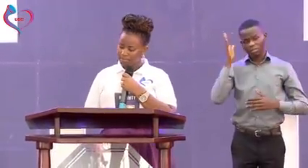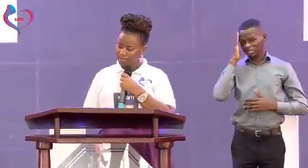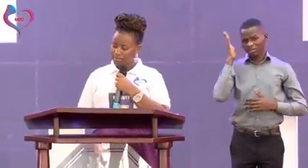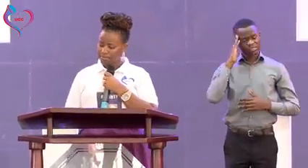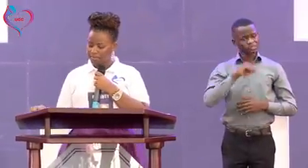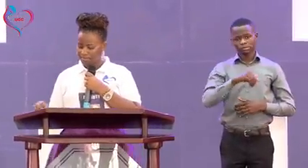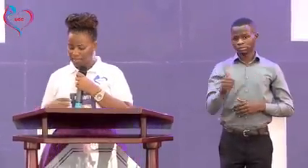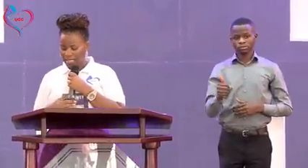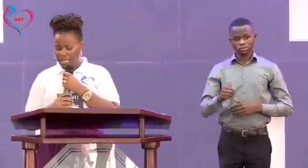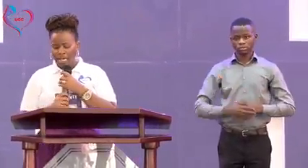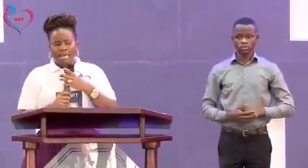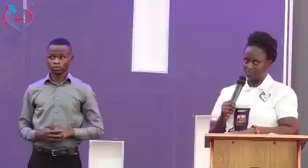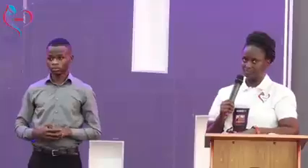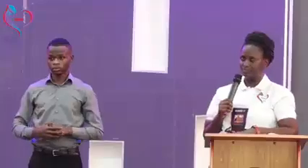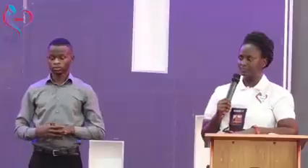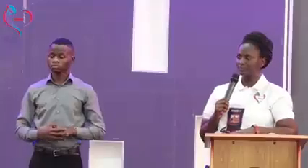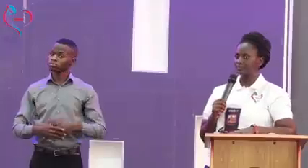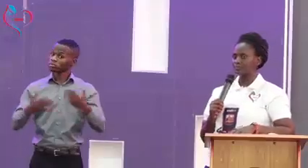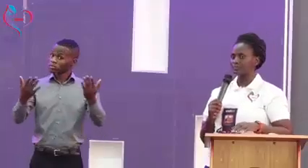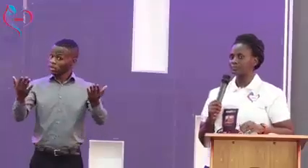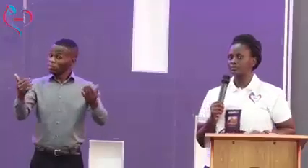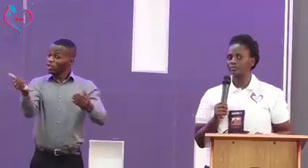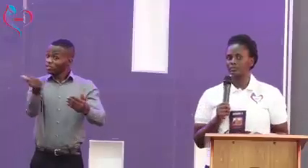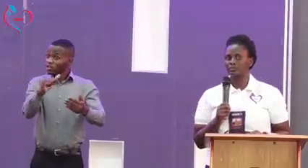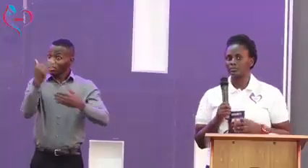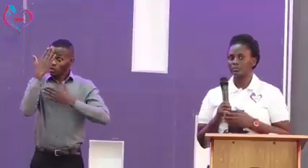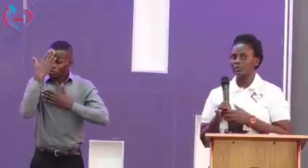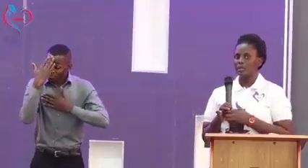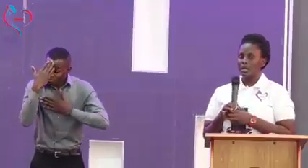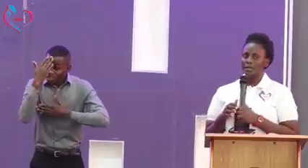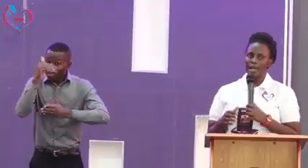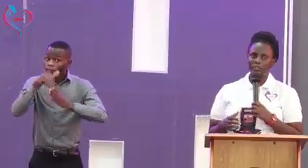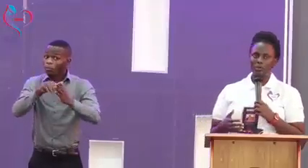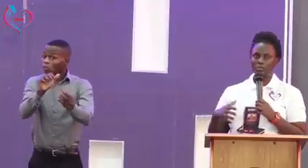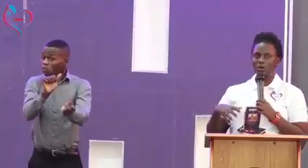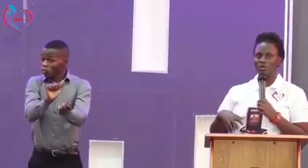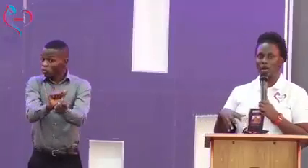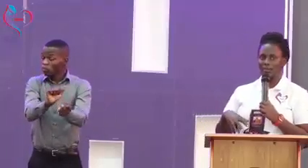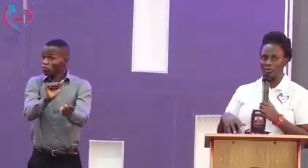manyi nti nina olukusa ku bintu bino byonna. Yet the humility that was in him